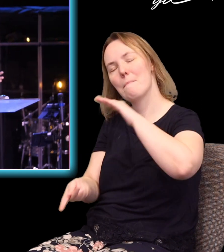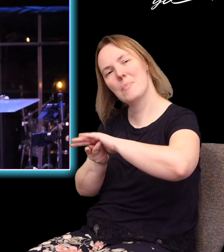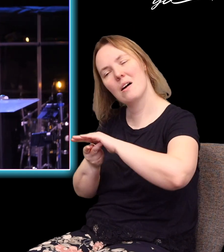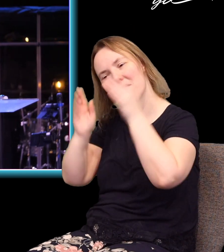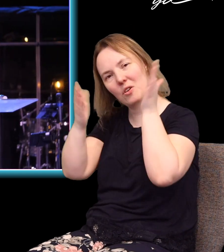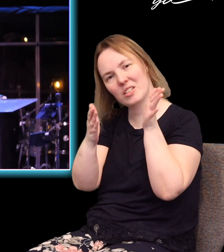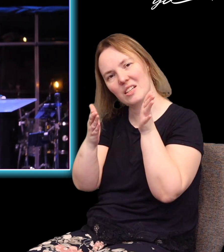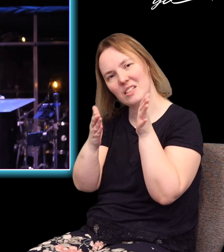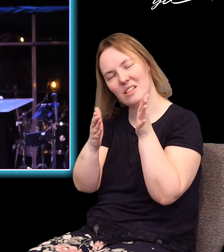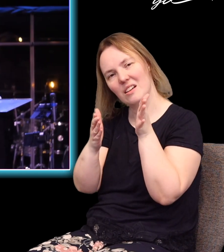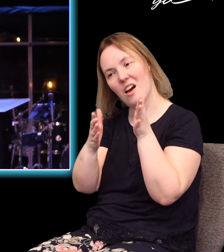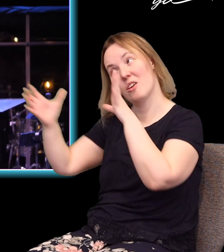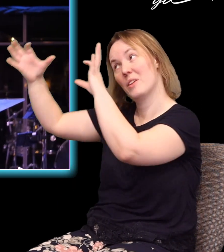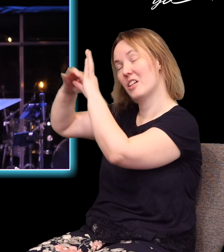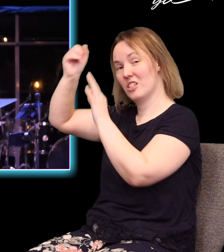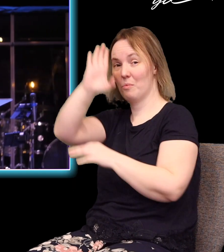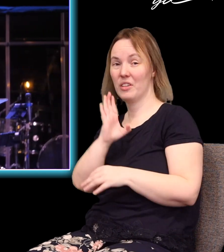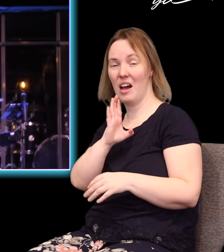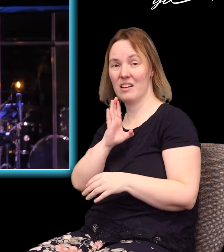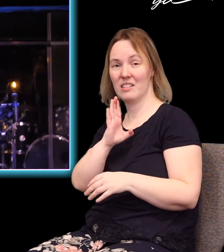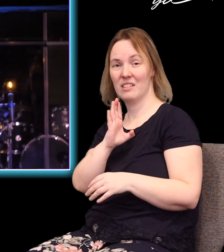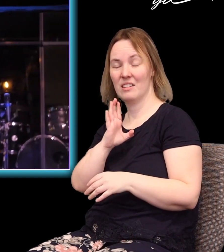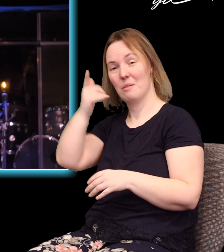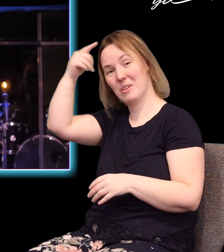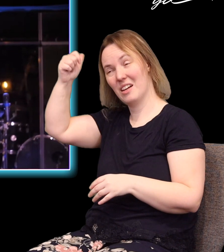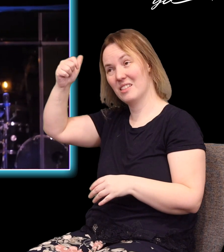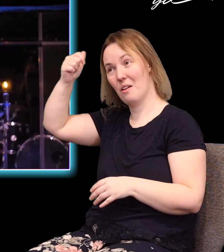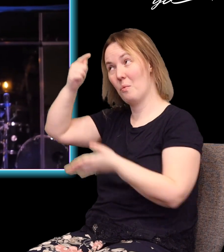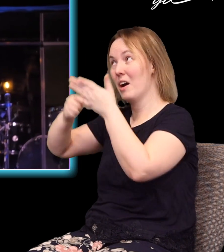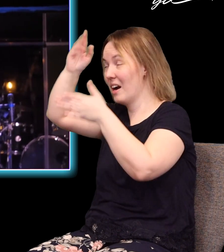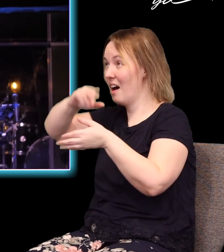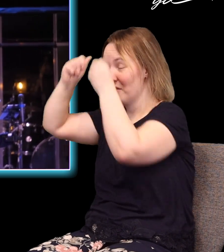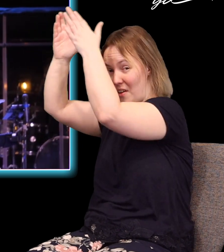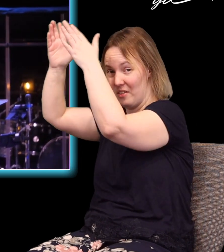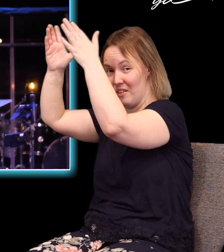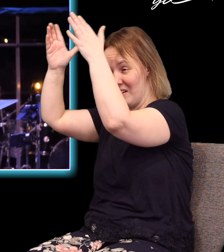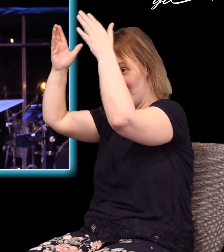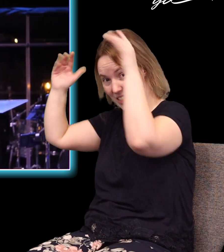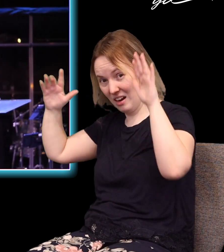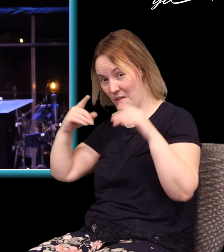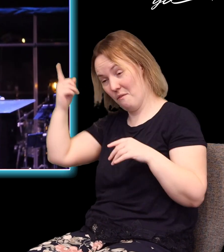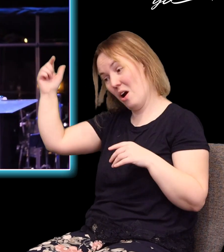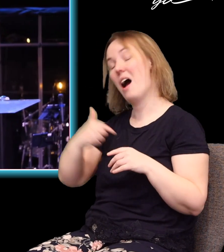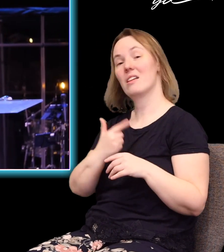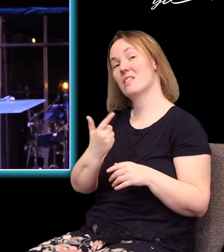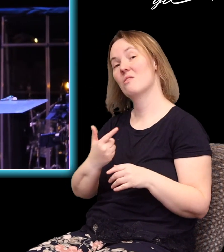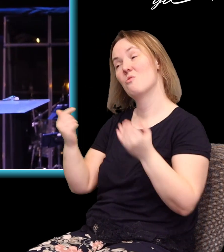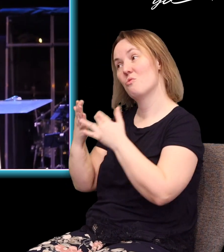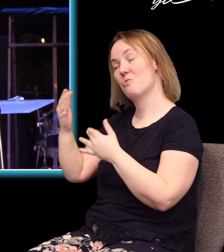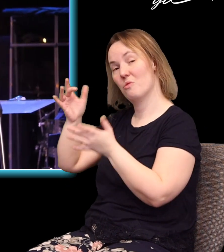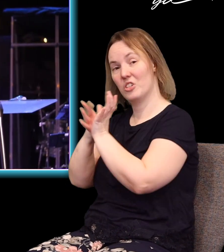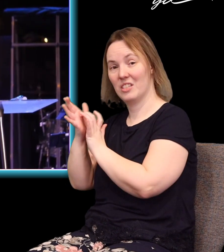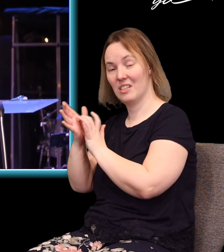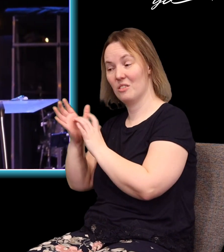Paul focuses on our relationship with God because of what God the Father has done for us through Jesus